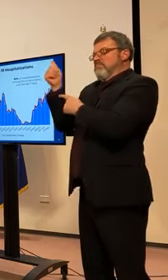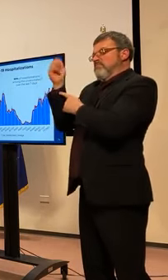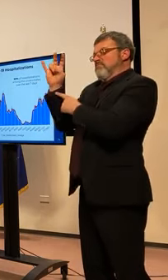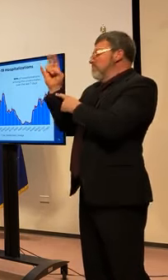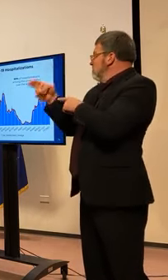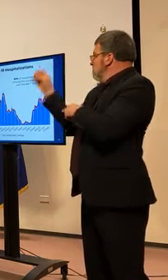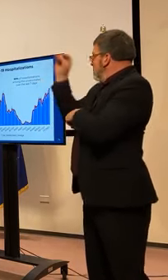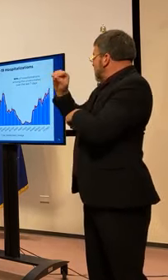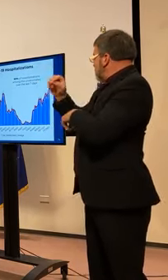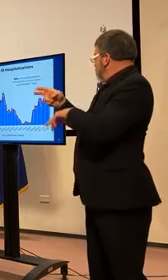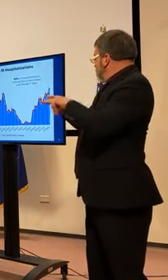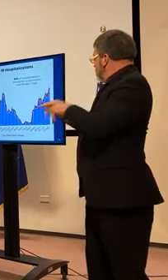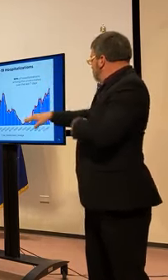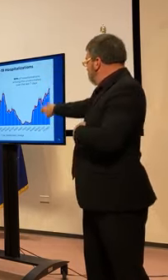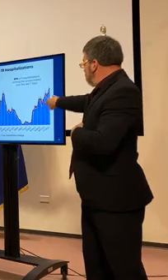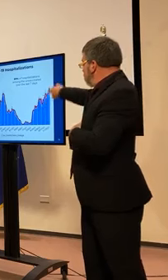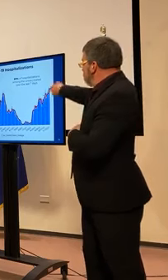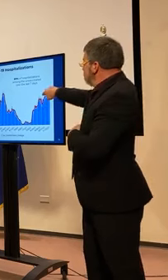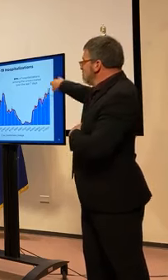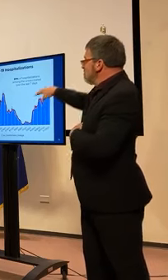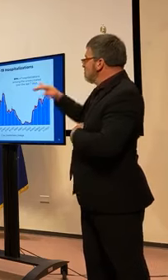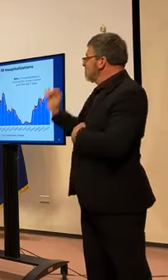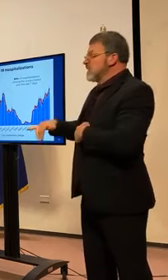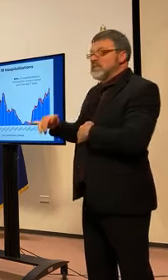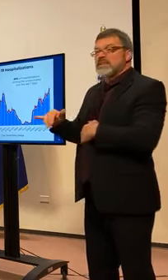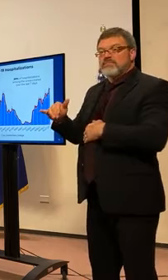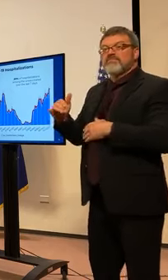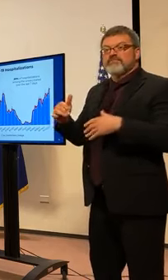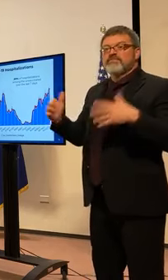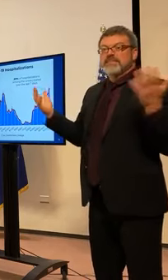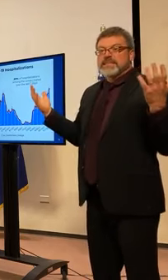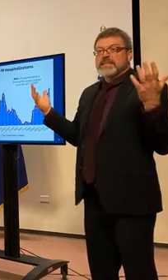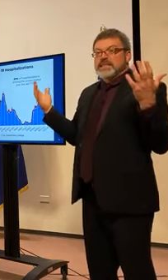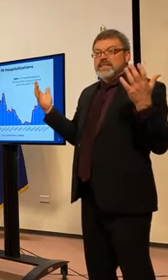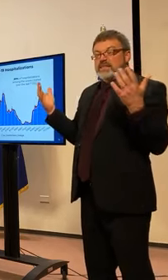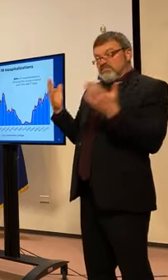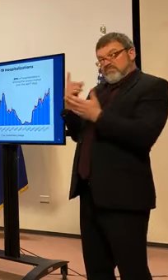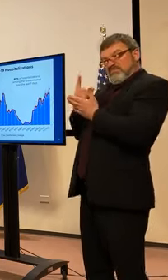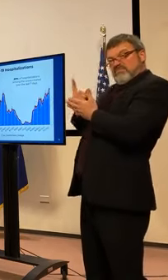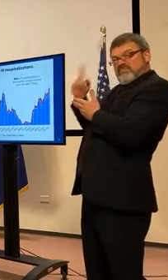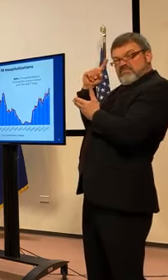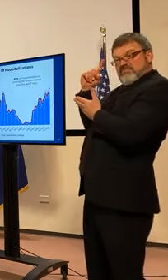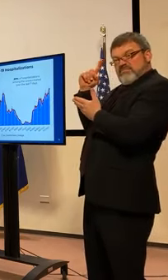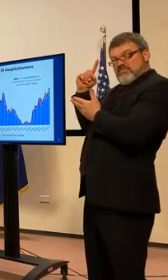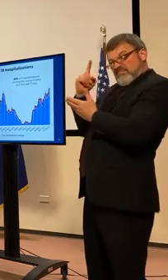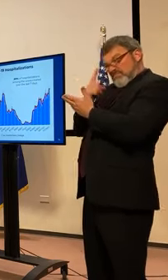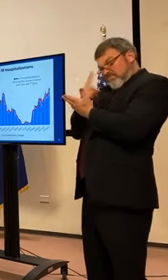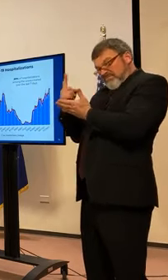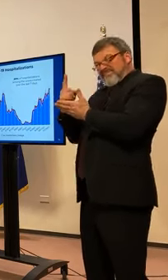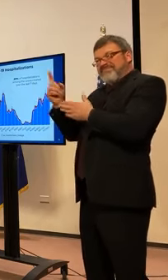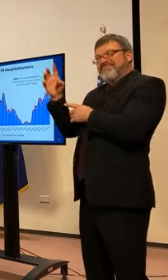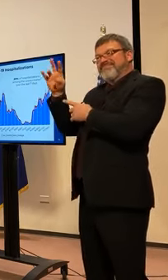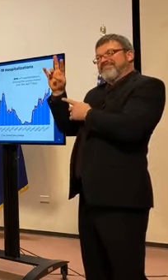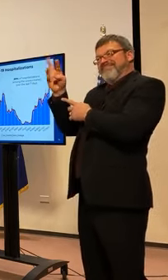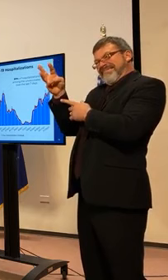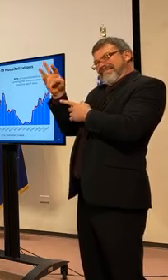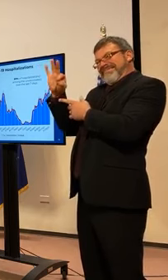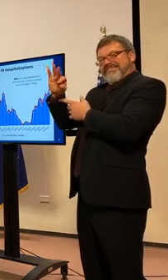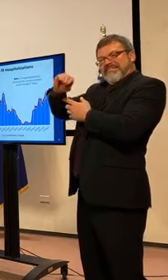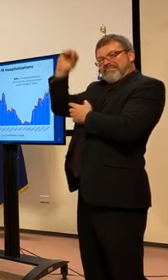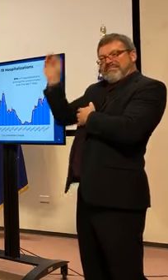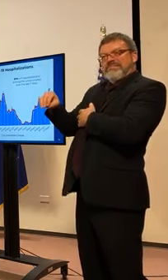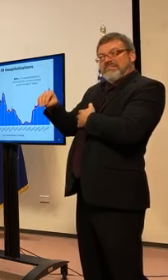then similarly, the vast majority this week, 69% of those in the hospital were among those that were not